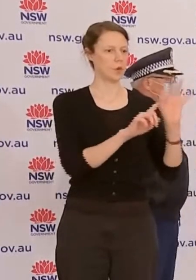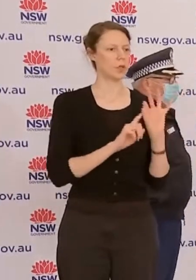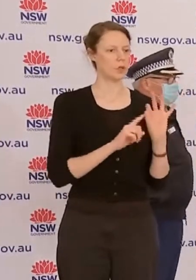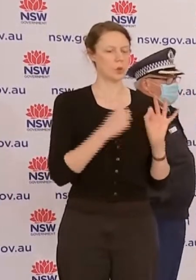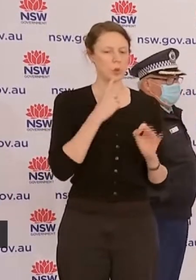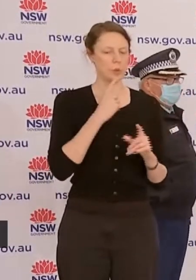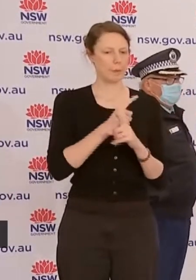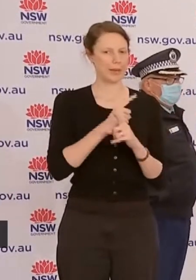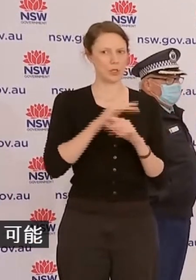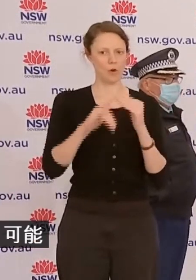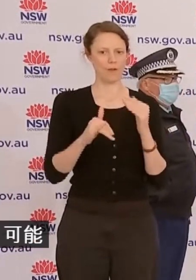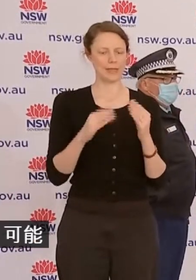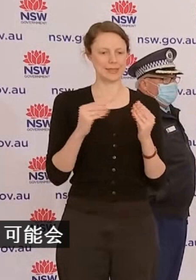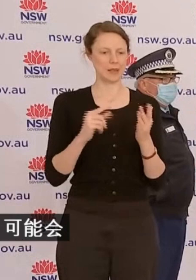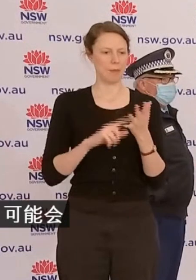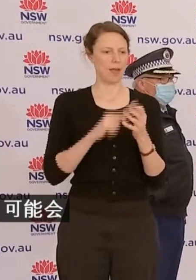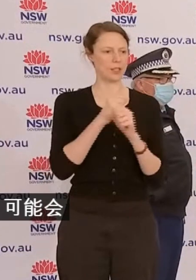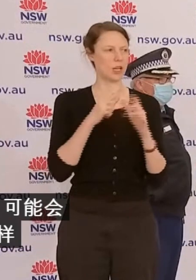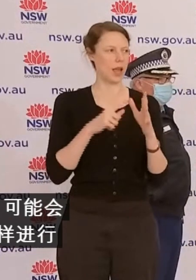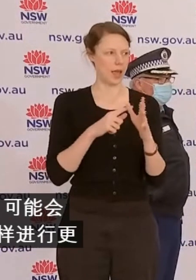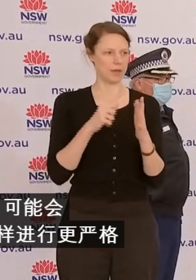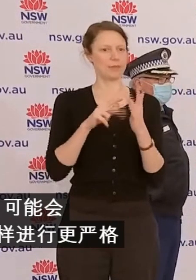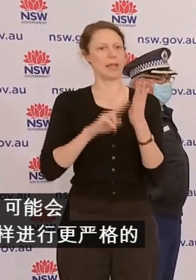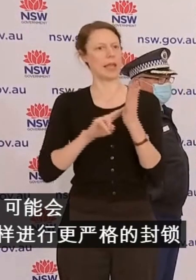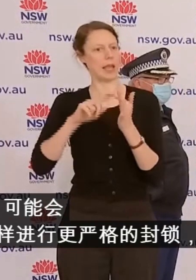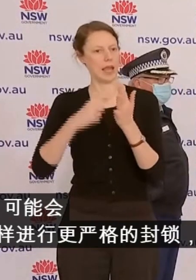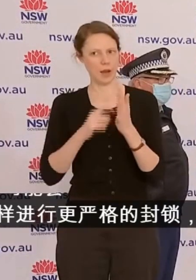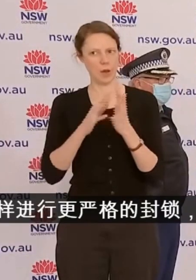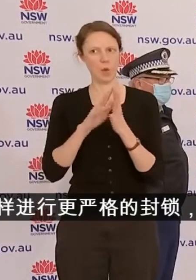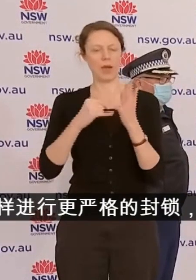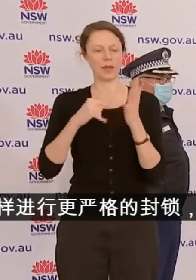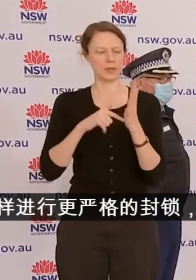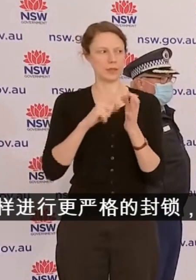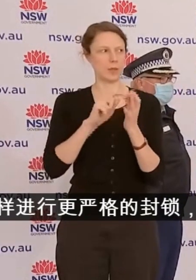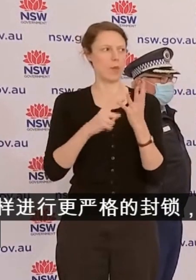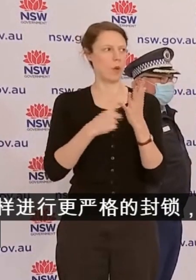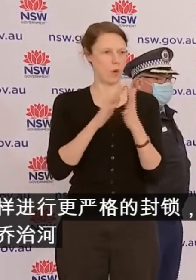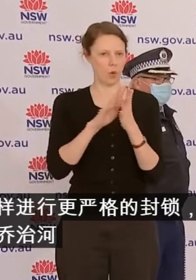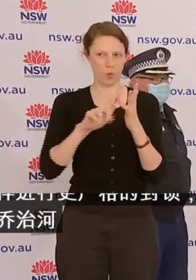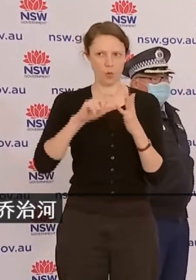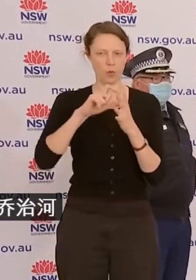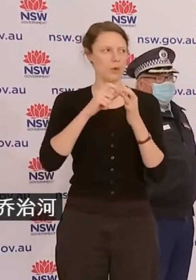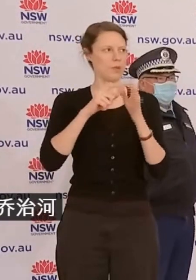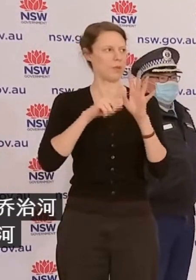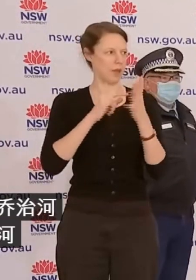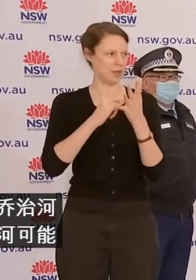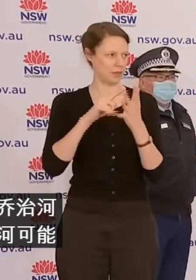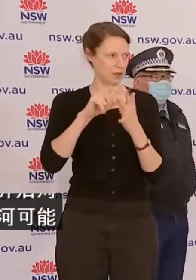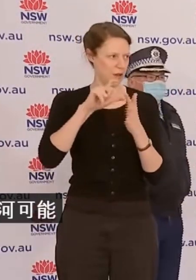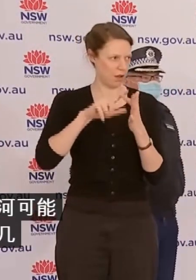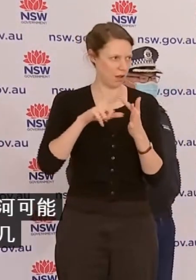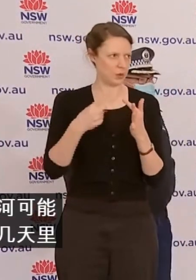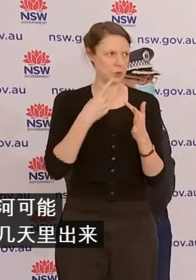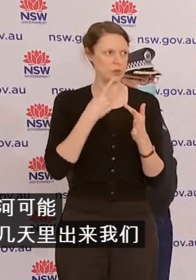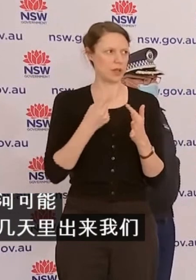those LGAs at risk of going into that harder lockdown that the others are? And you said on Sunday that Georges River, you gave hope that Georges River may